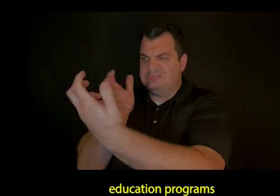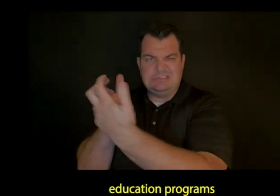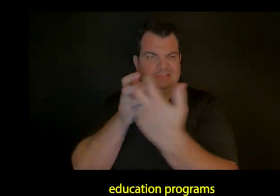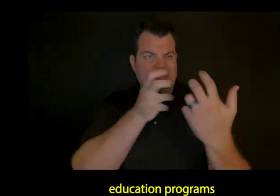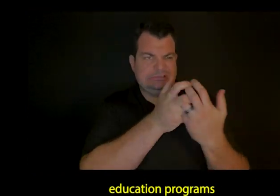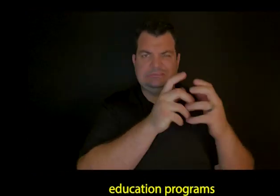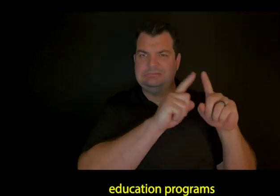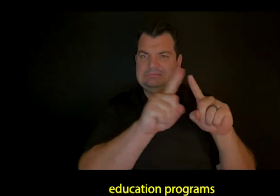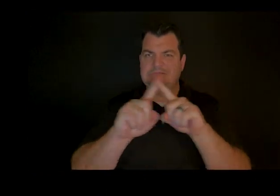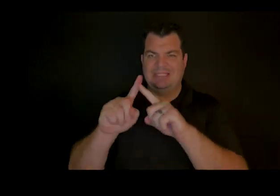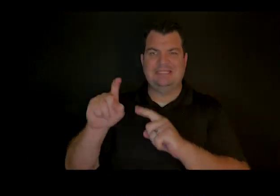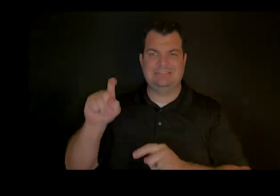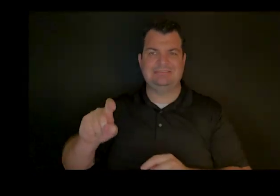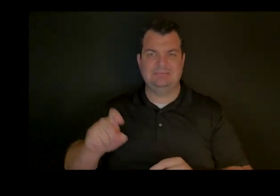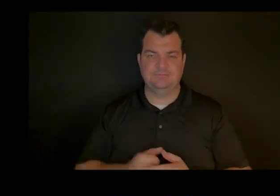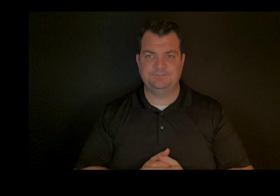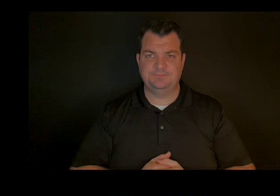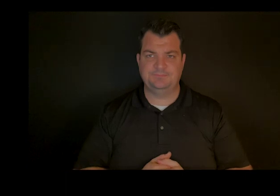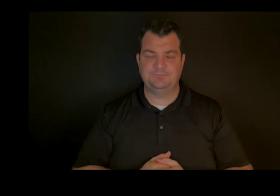children with deafness or children with blindness.